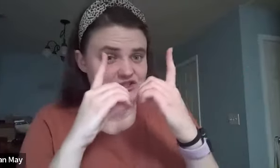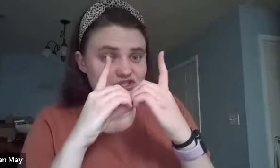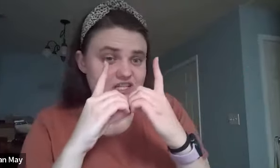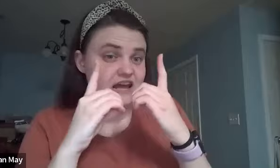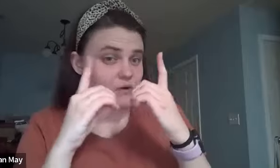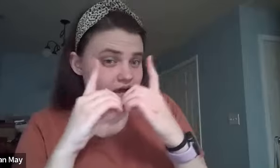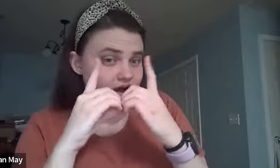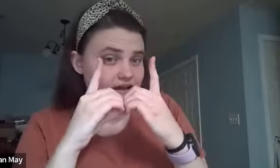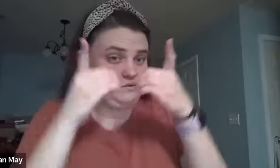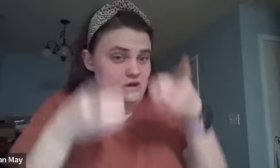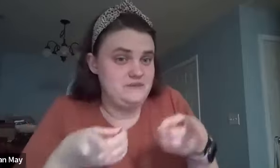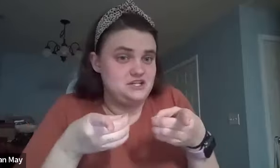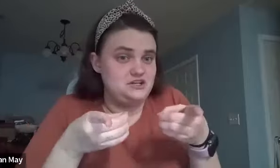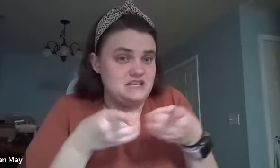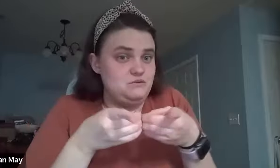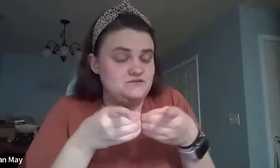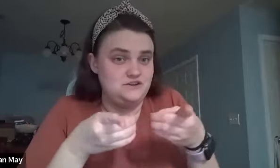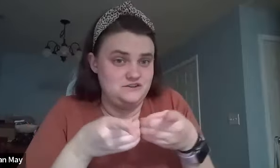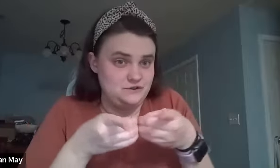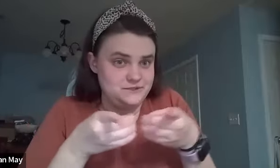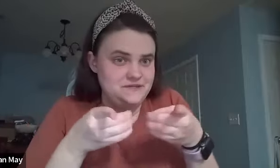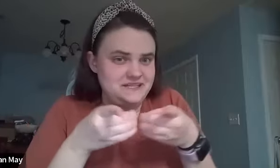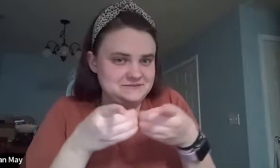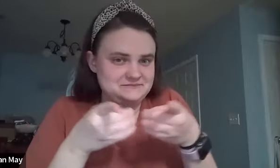just an FYI, you want to make sure you're sideways for your desserts.